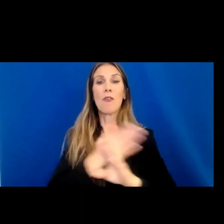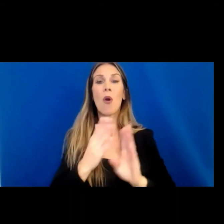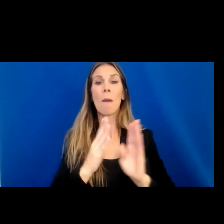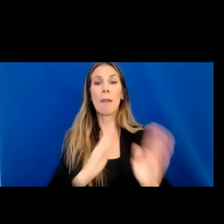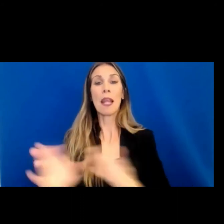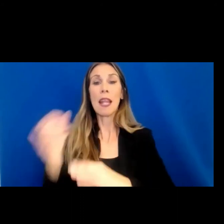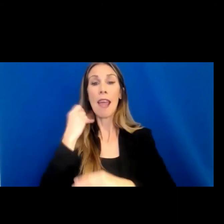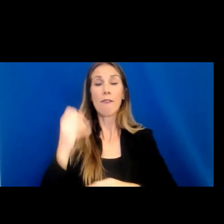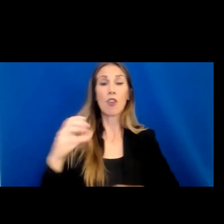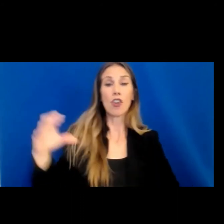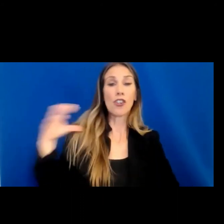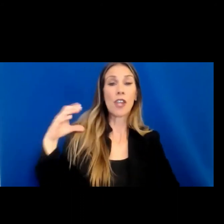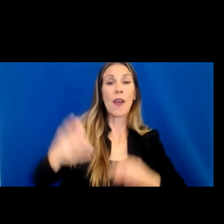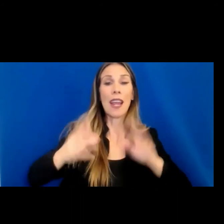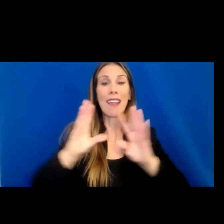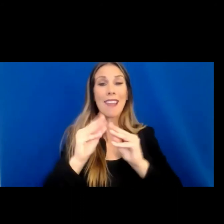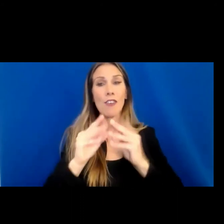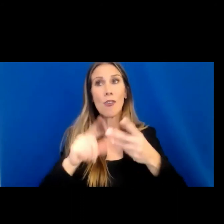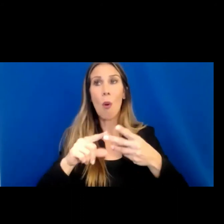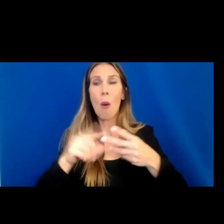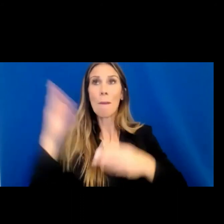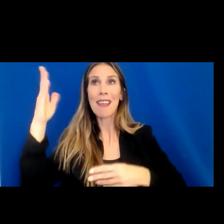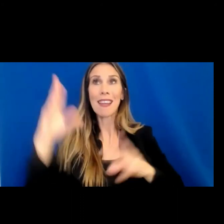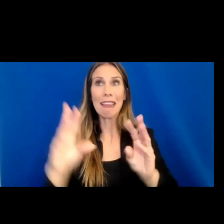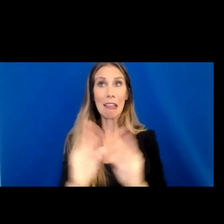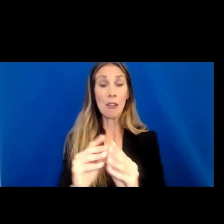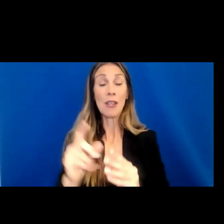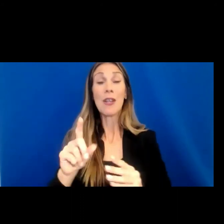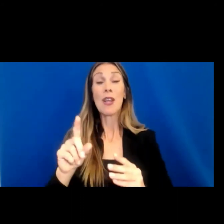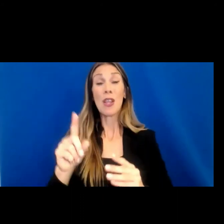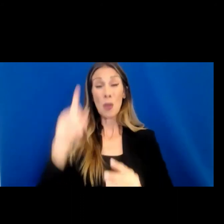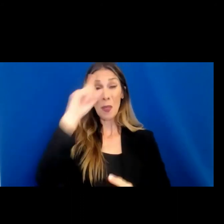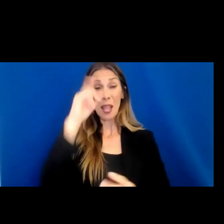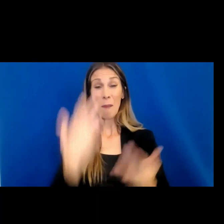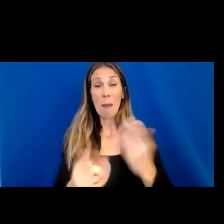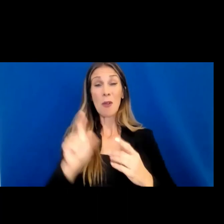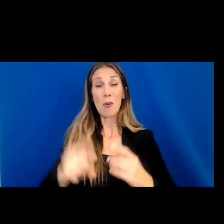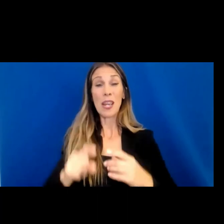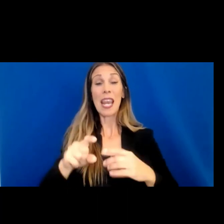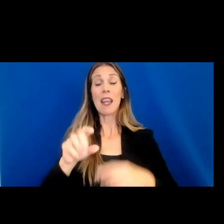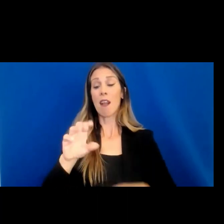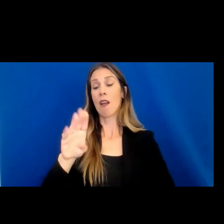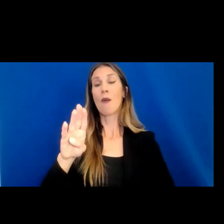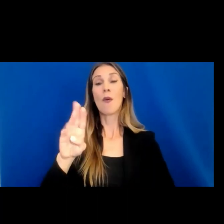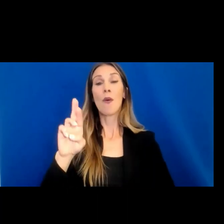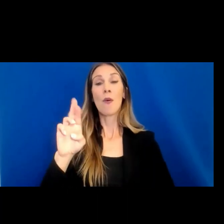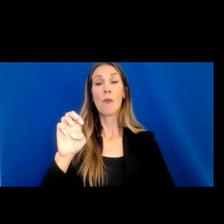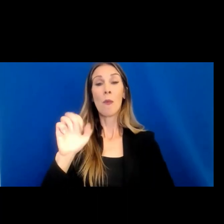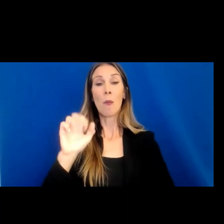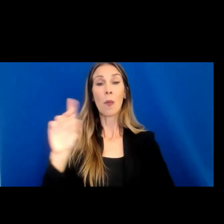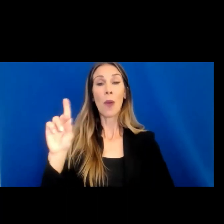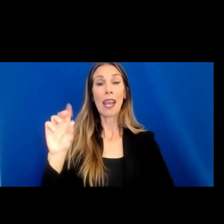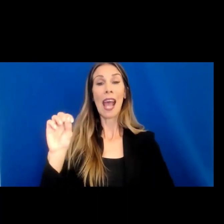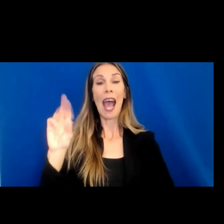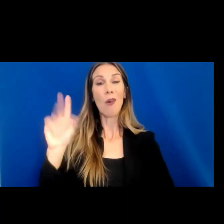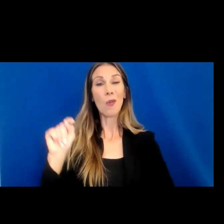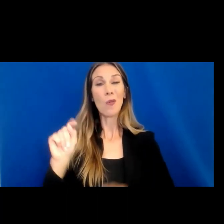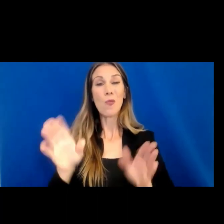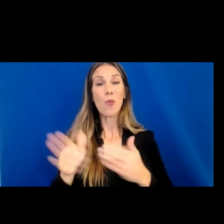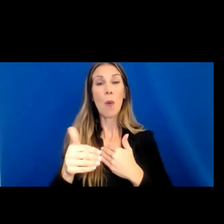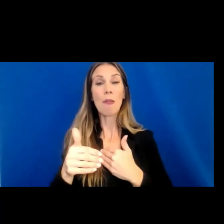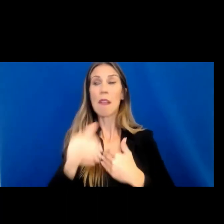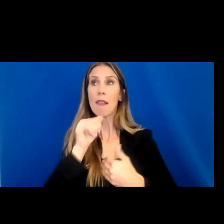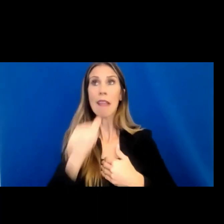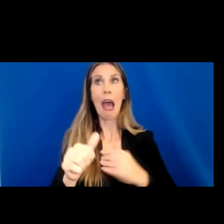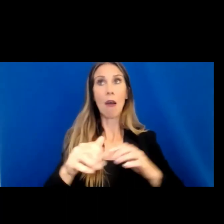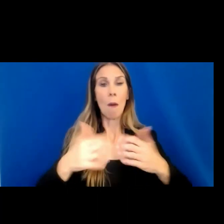presenting in a session, and you need to use breakouts, it will not be the case that you can just go and